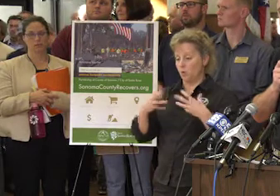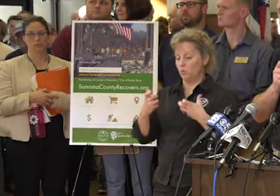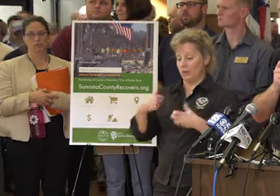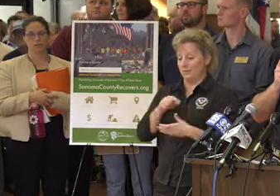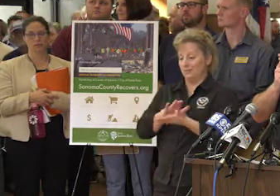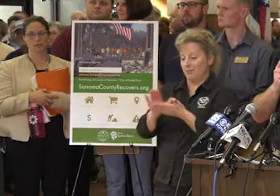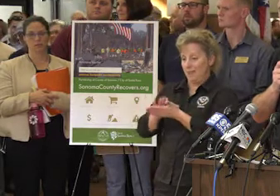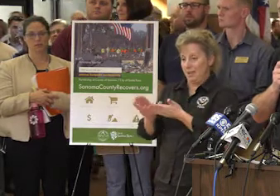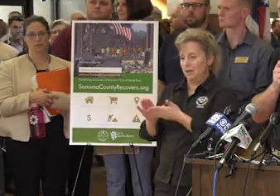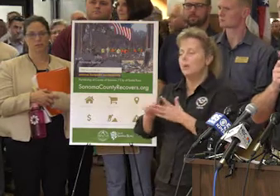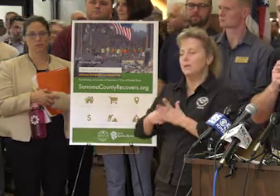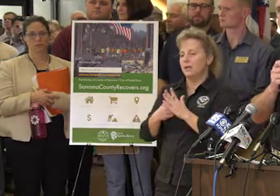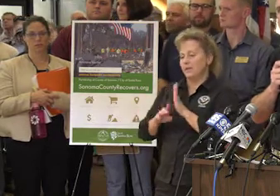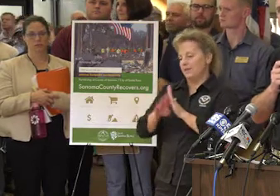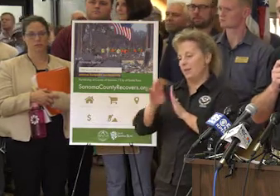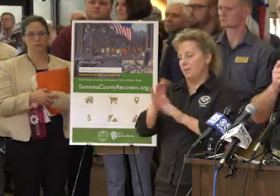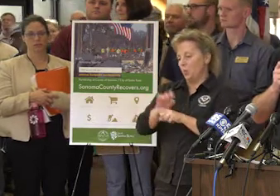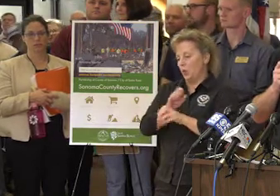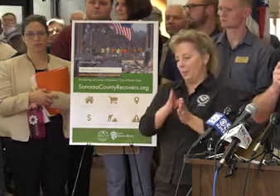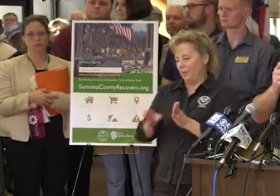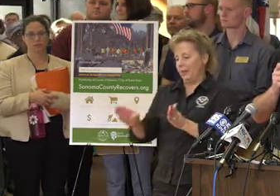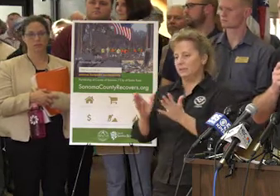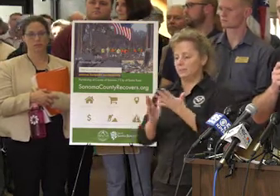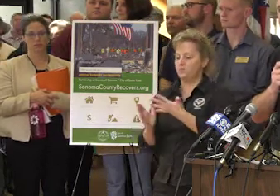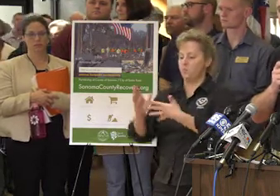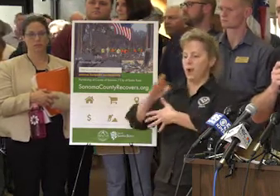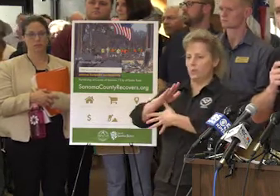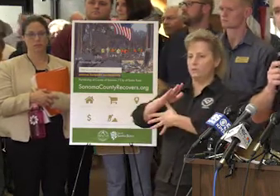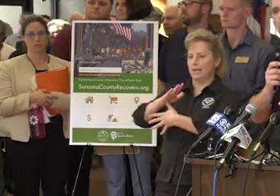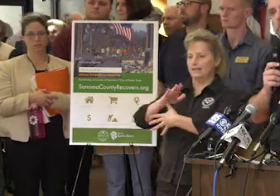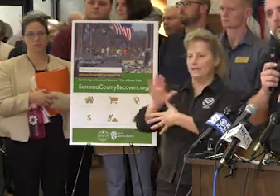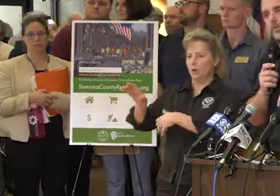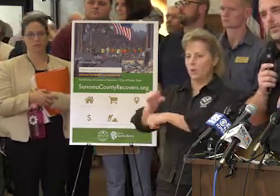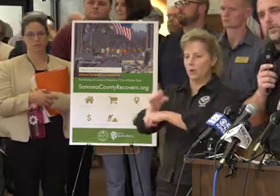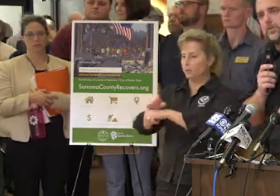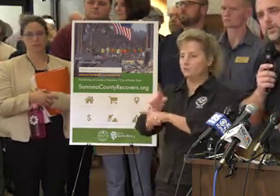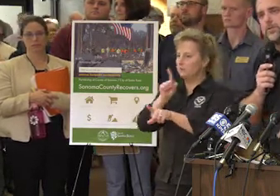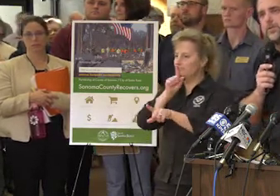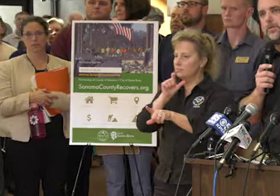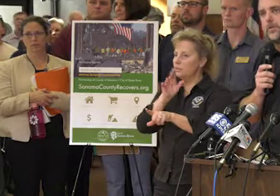clean up those properties, they'll begin to develop work plans to prioritize their work.